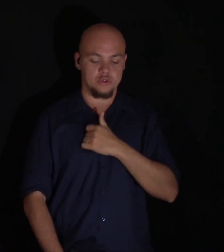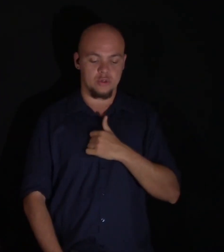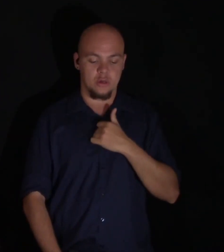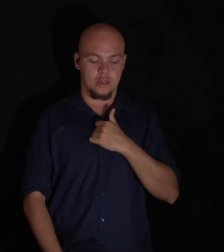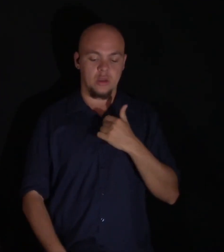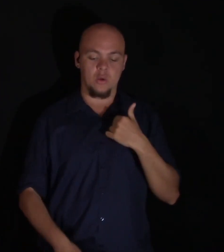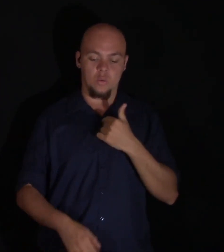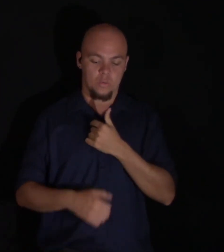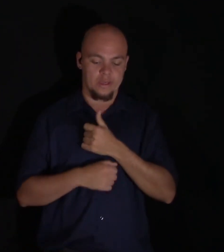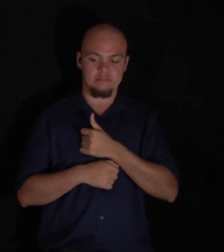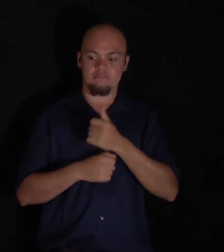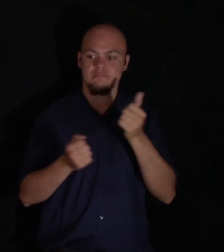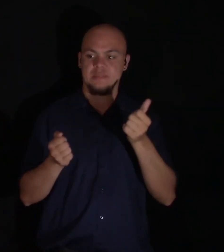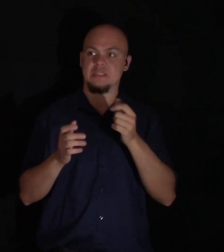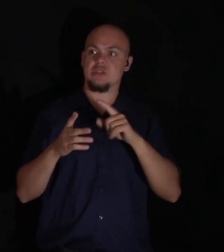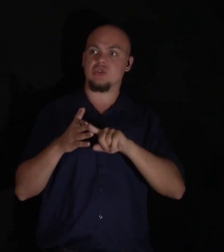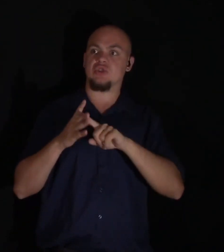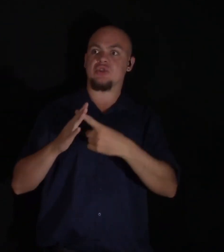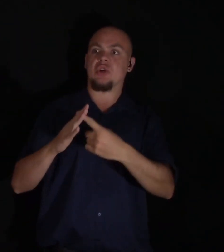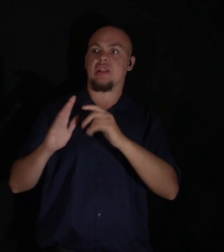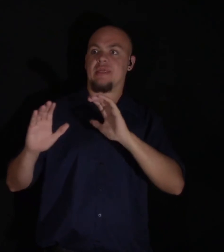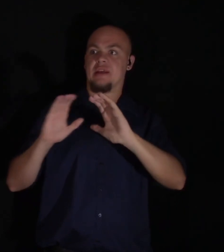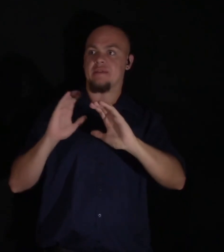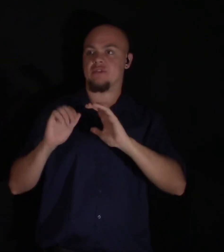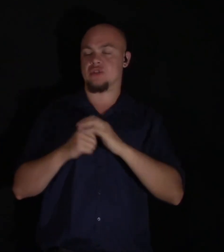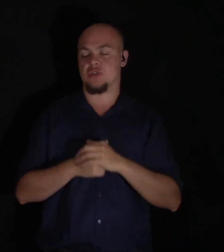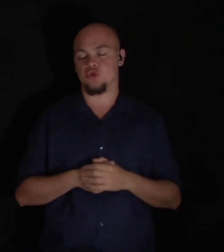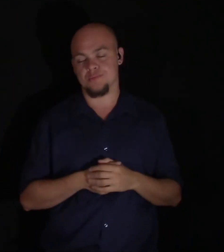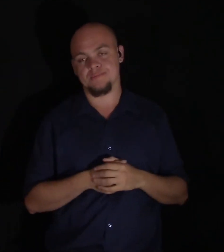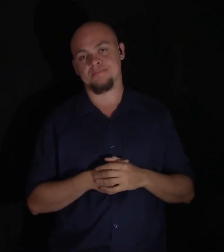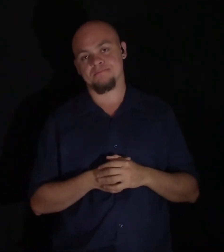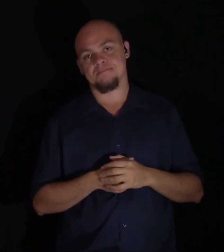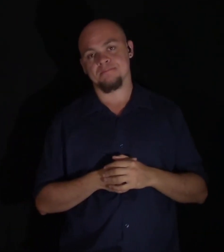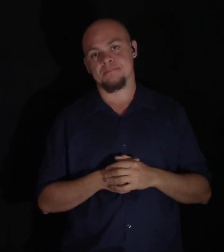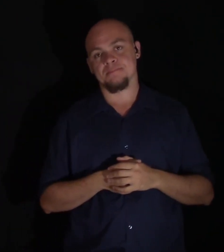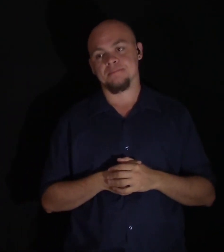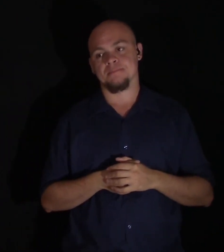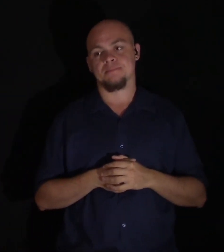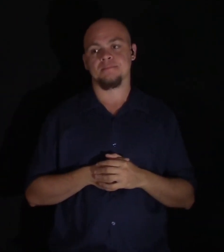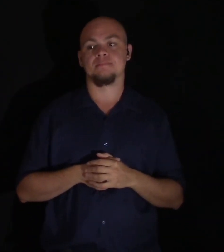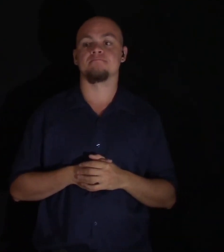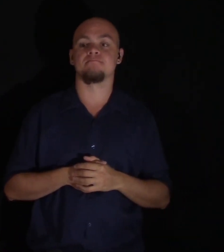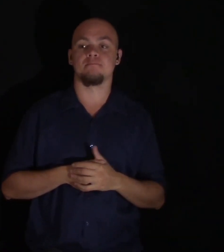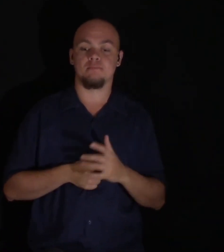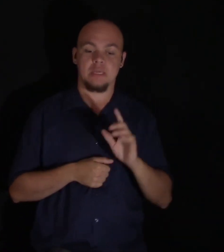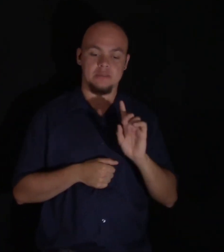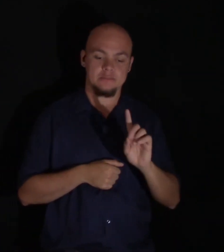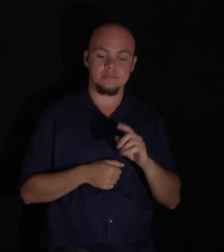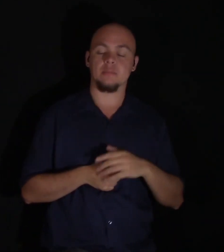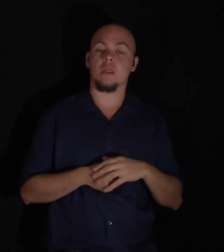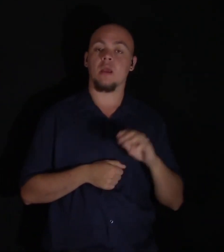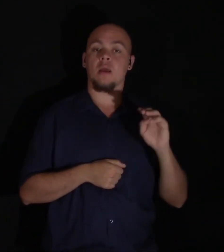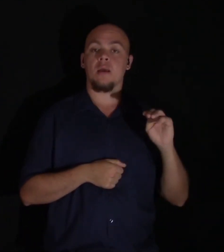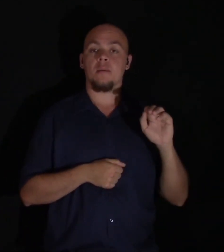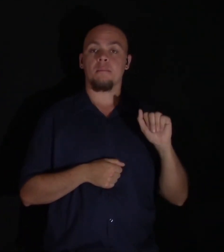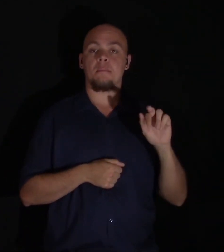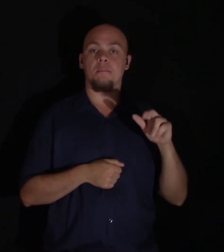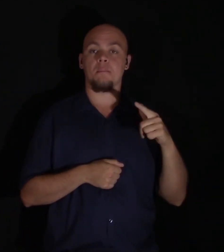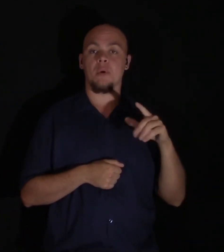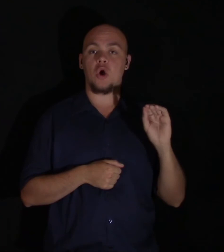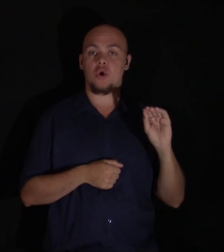the difficult conversation to begin with. But however Margot's teacher would